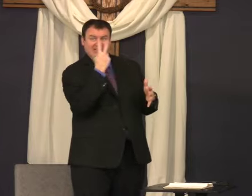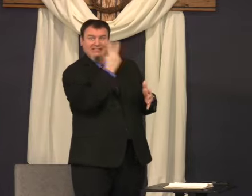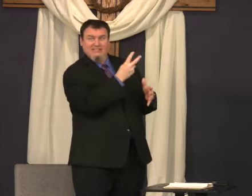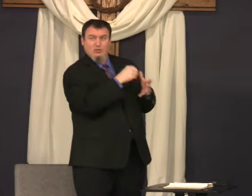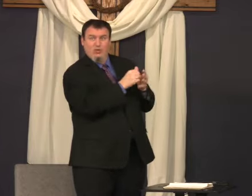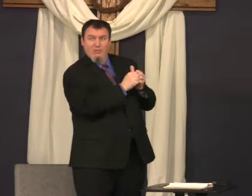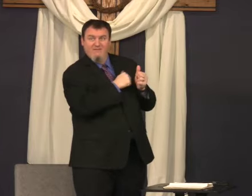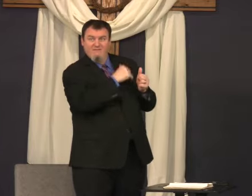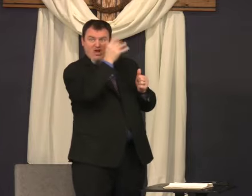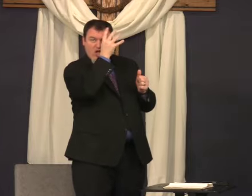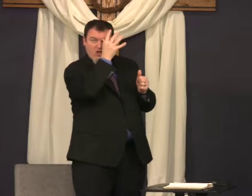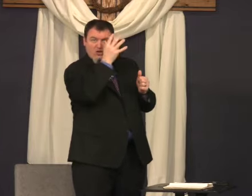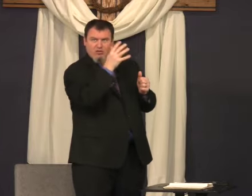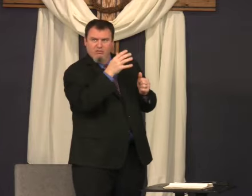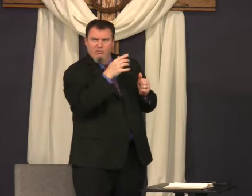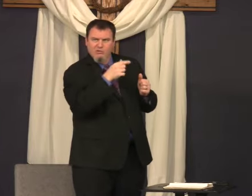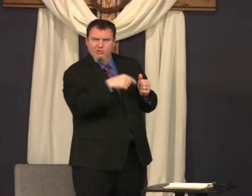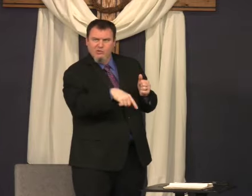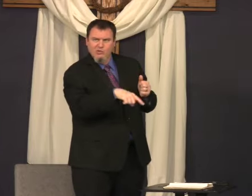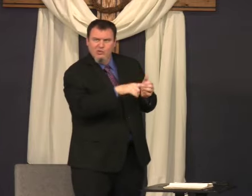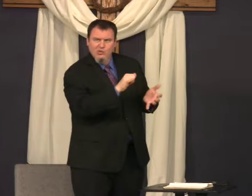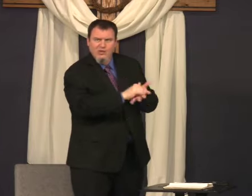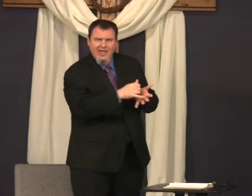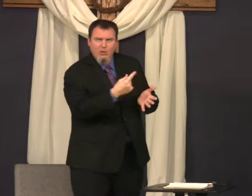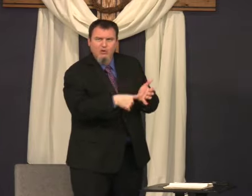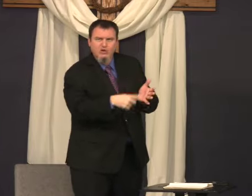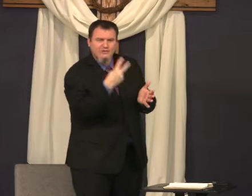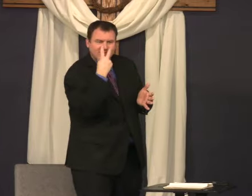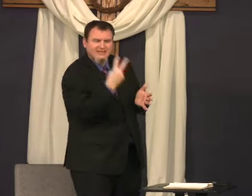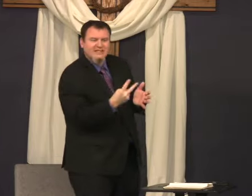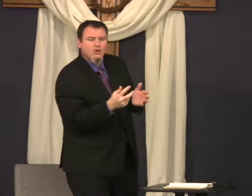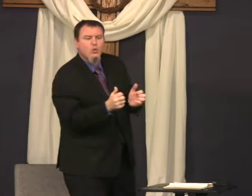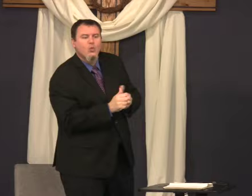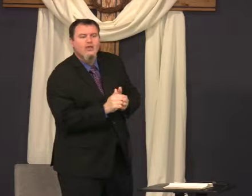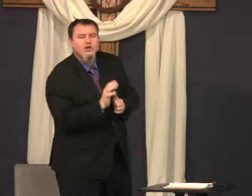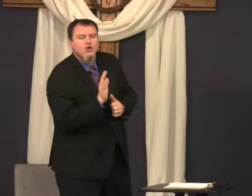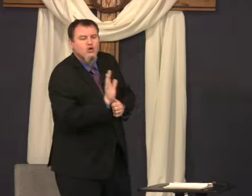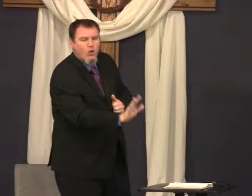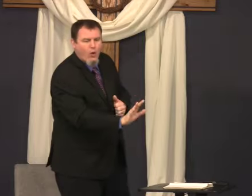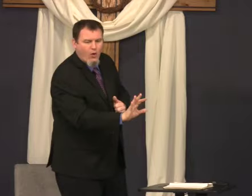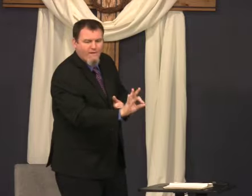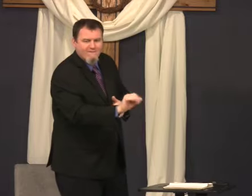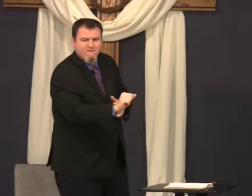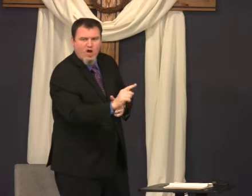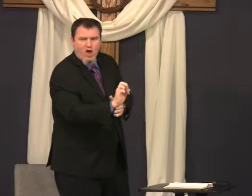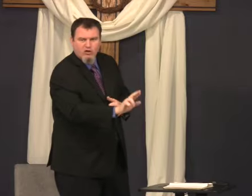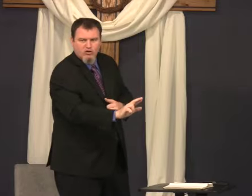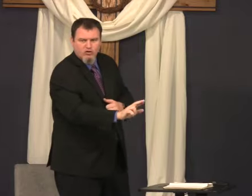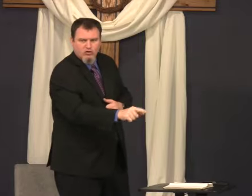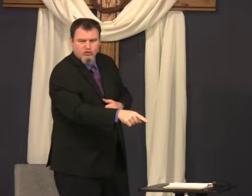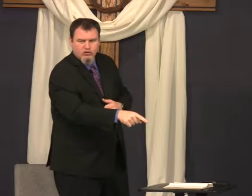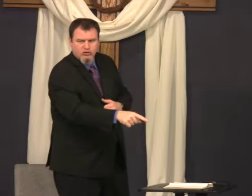I speak that which I have seen with my Father, and ye do that which ye have seen with your